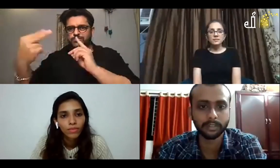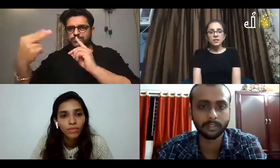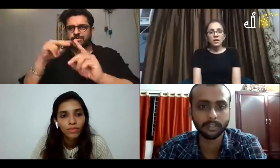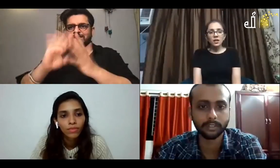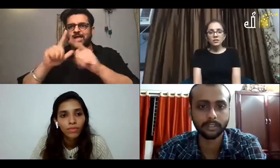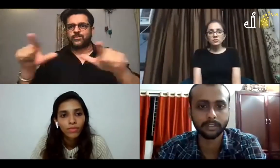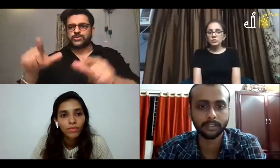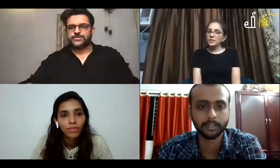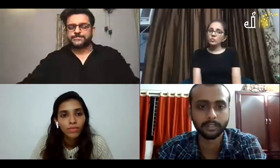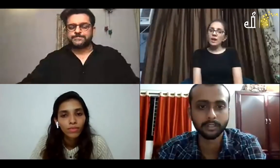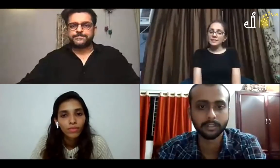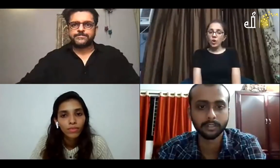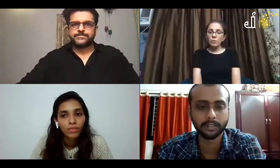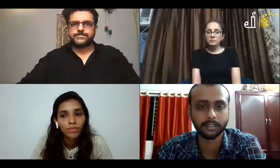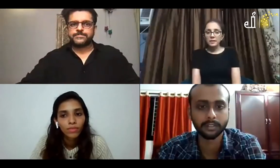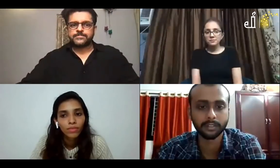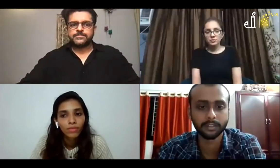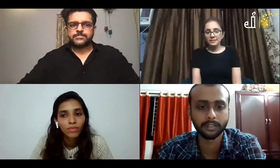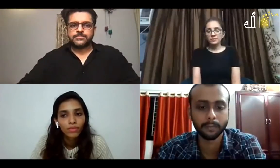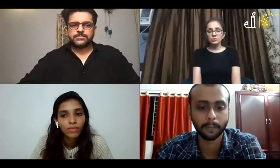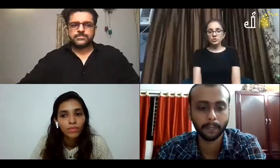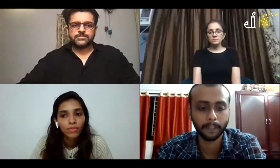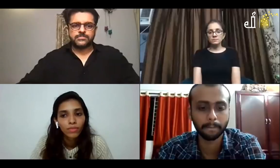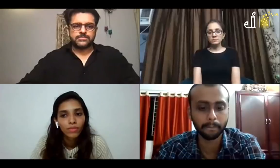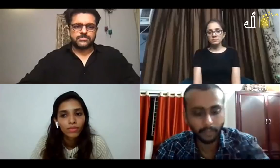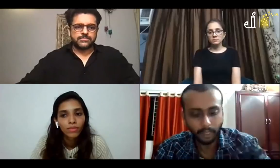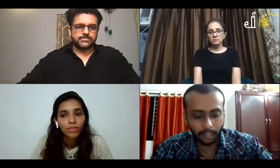Yes. So can you add your perspective to sign language?